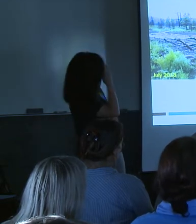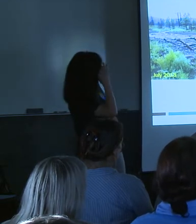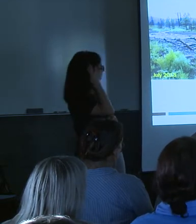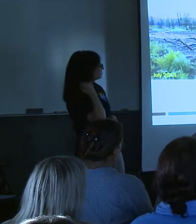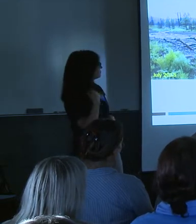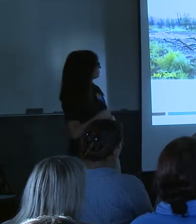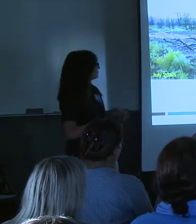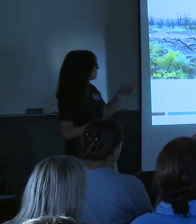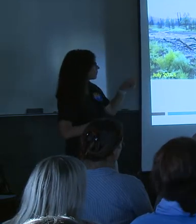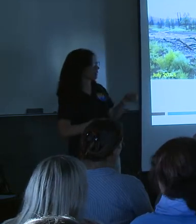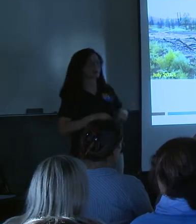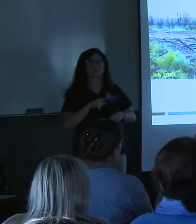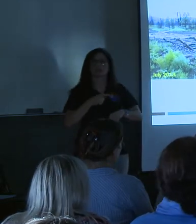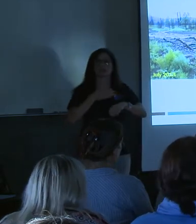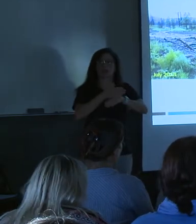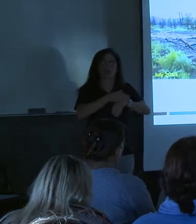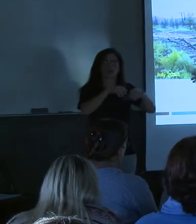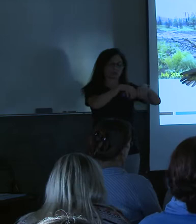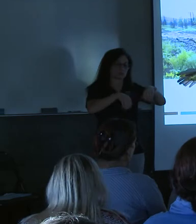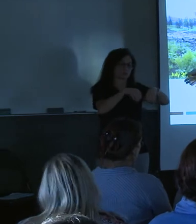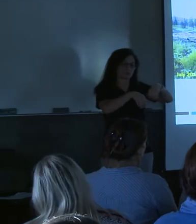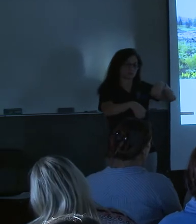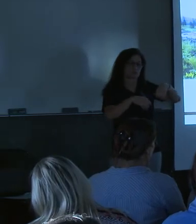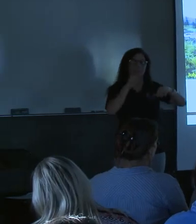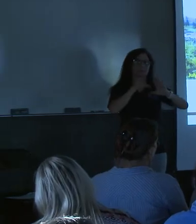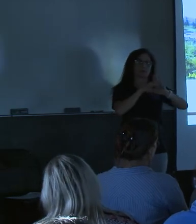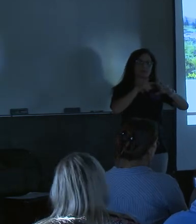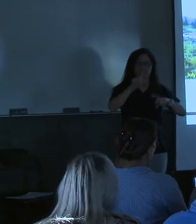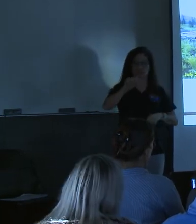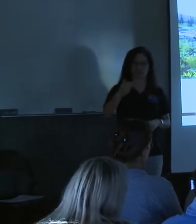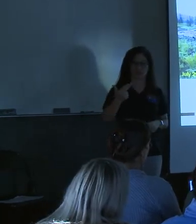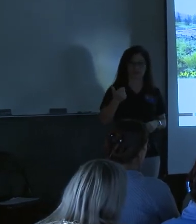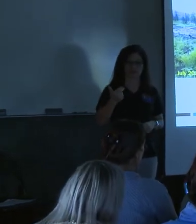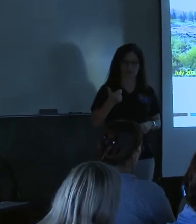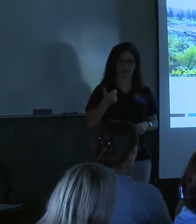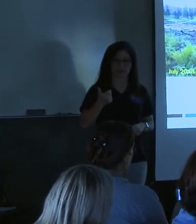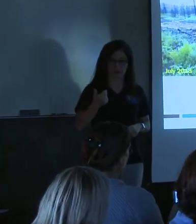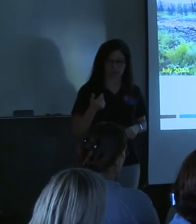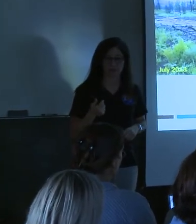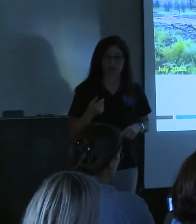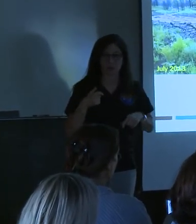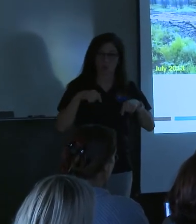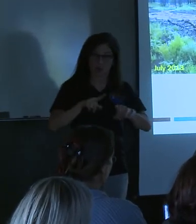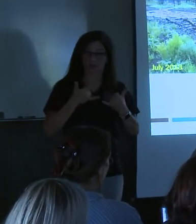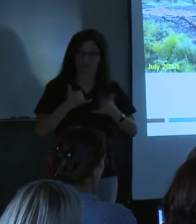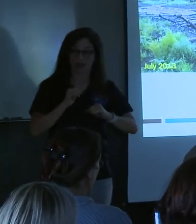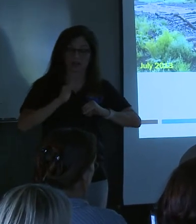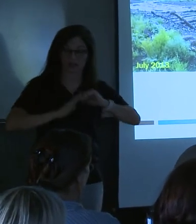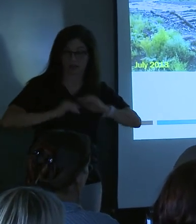This log rundown structure here is a picture from 2013, while we were still in construction.